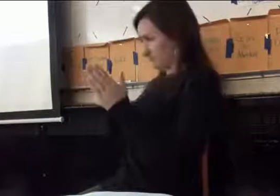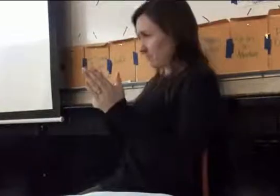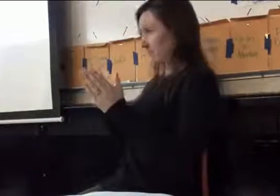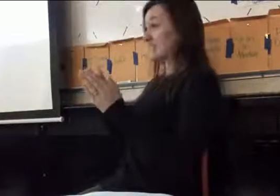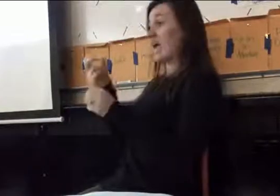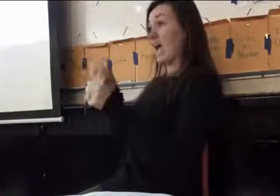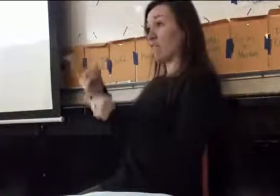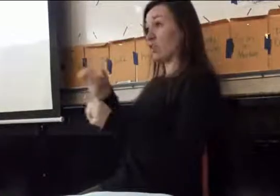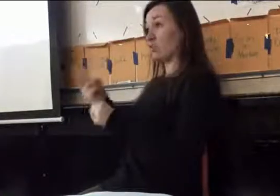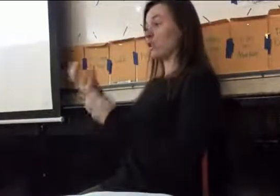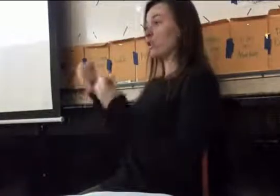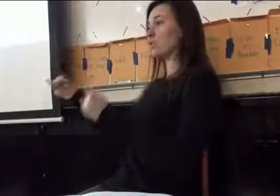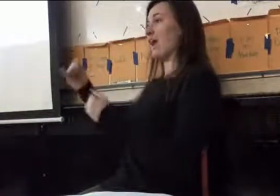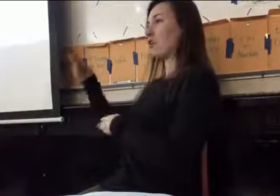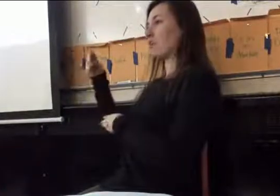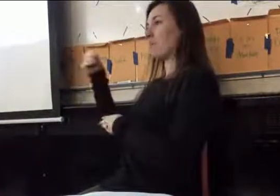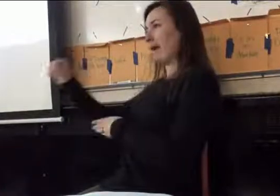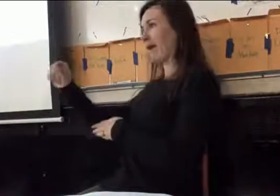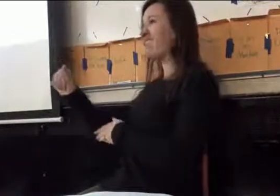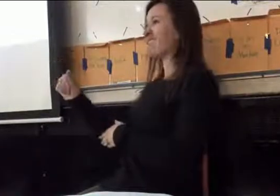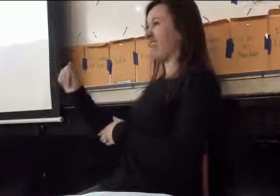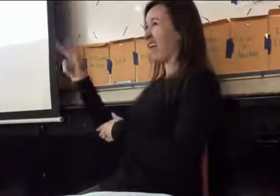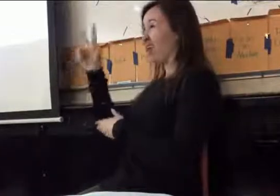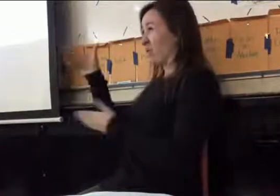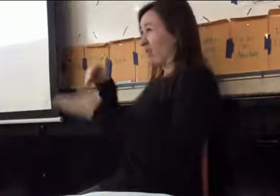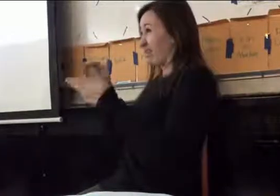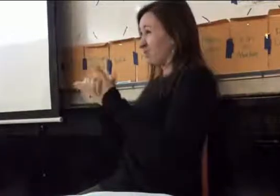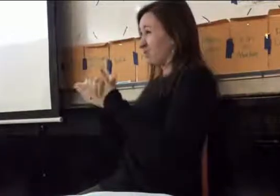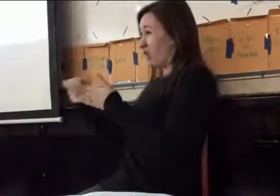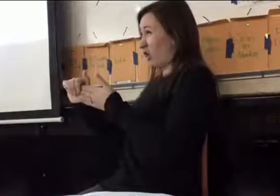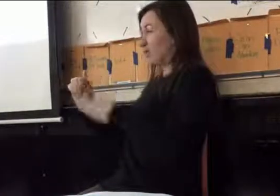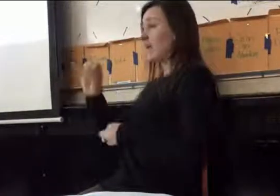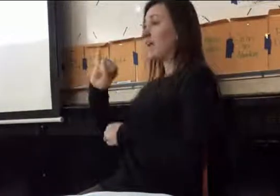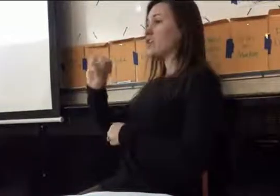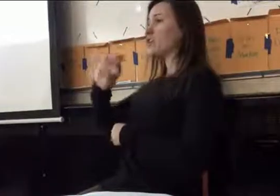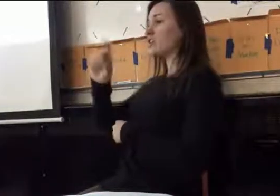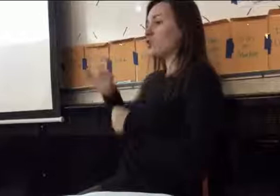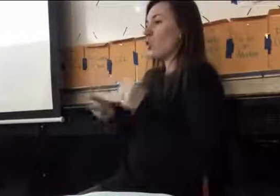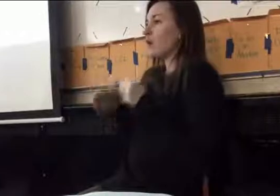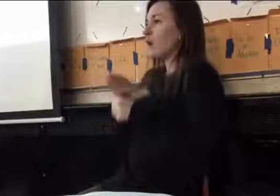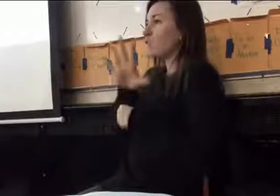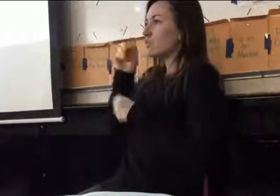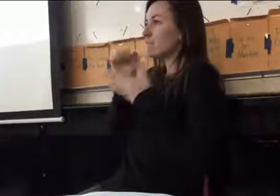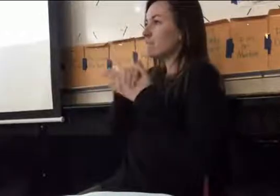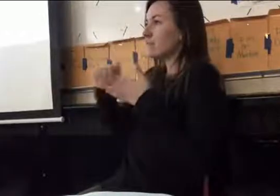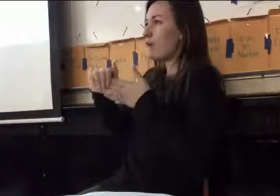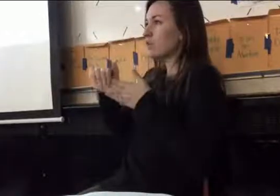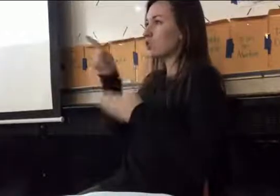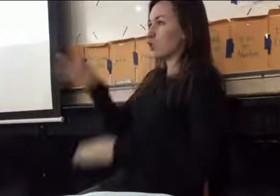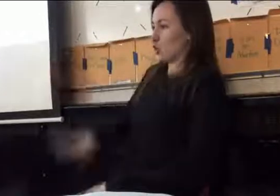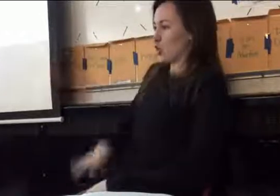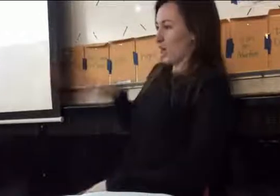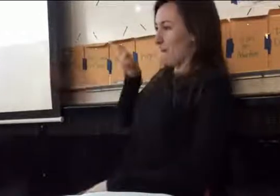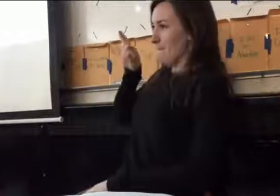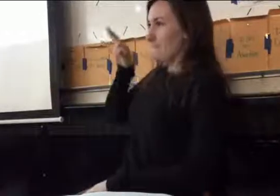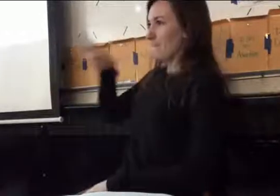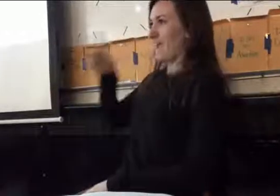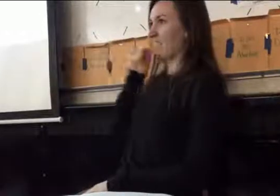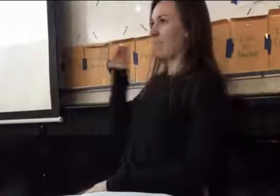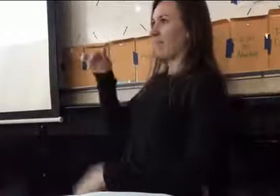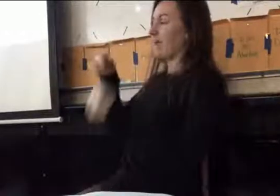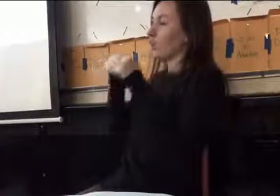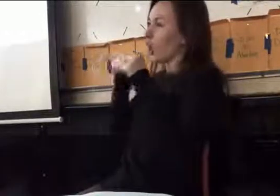most of the time insurance only takes away about $100, $50 to $100 of that, so you're paying for that